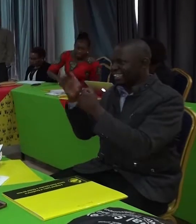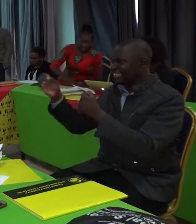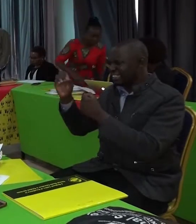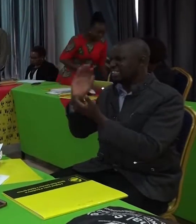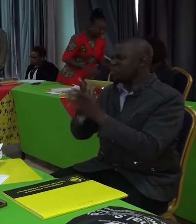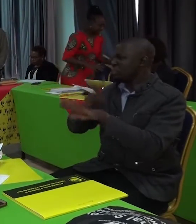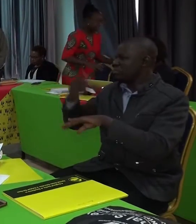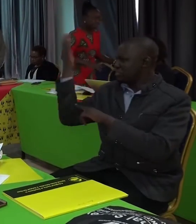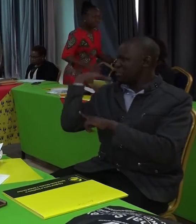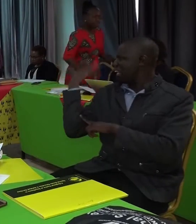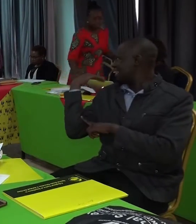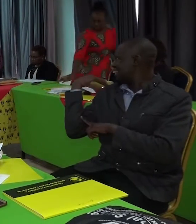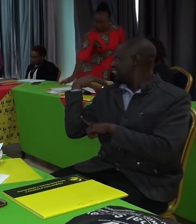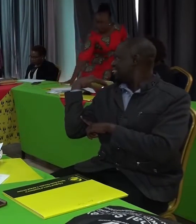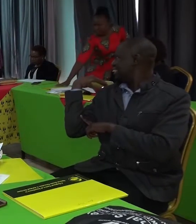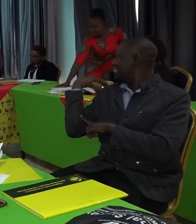back. How many years?